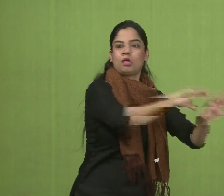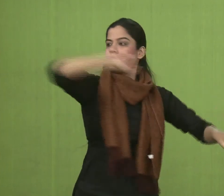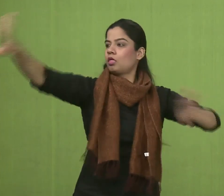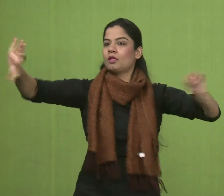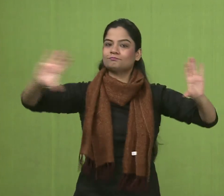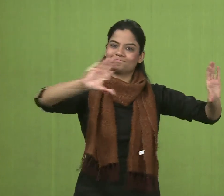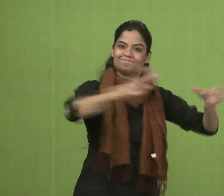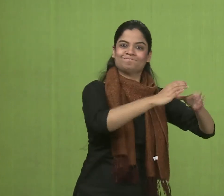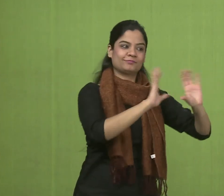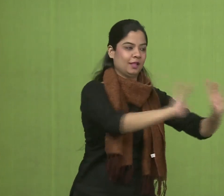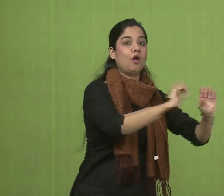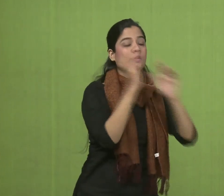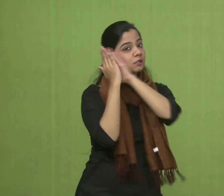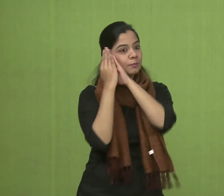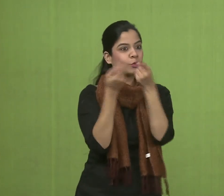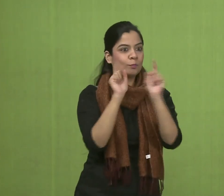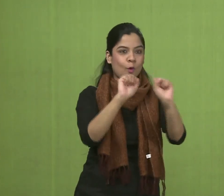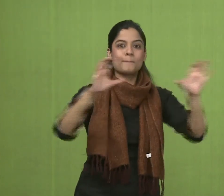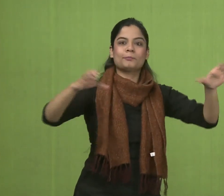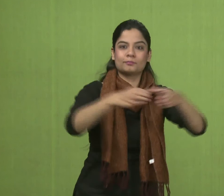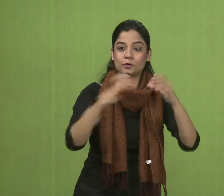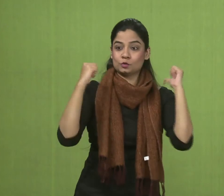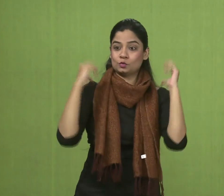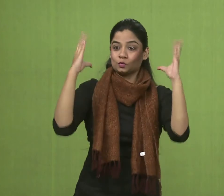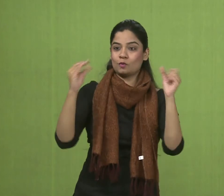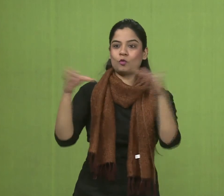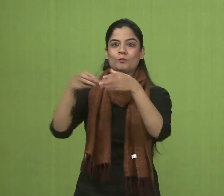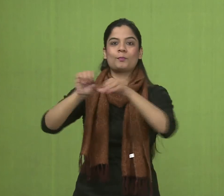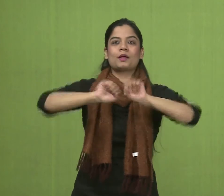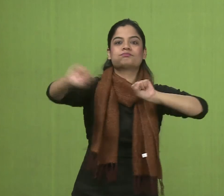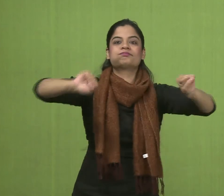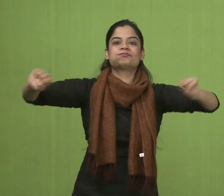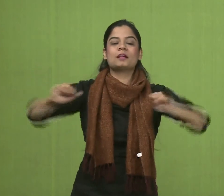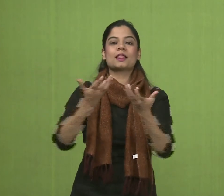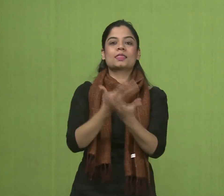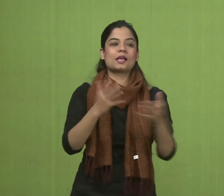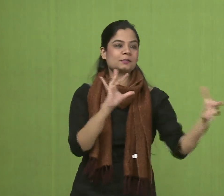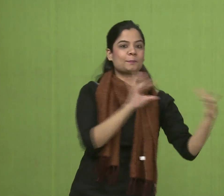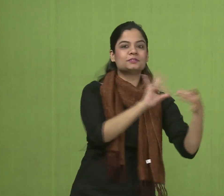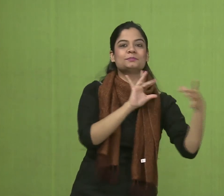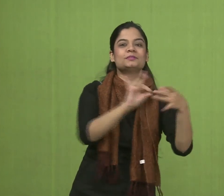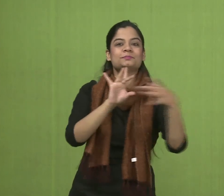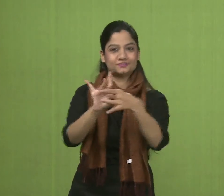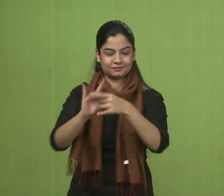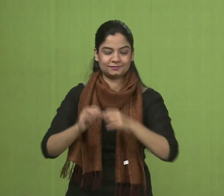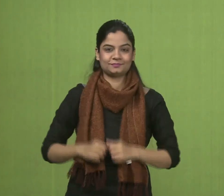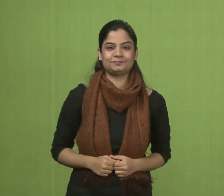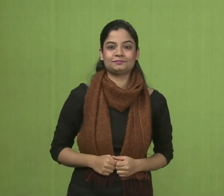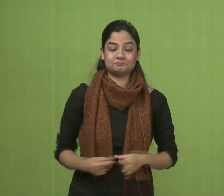food, whereas keeping it anywhere in the house. Bedroom is allotted to sleep. So, different places are allotted for different